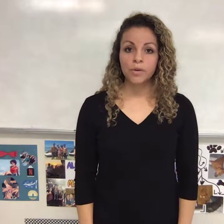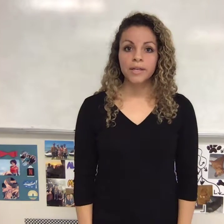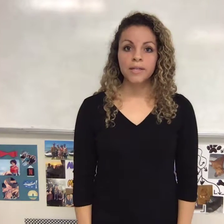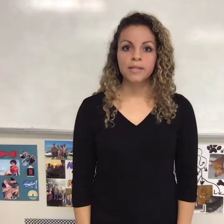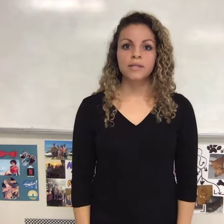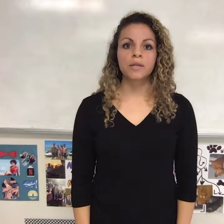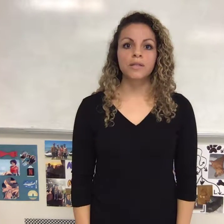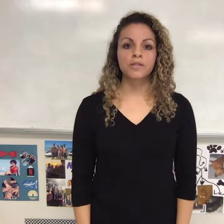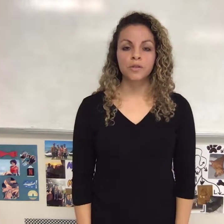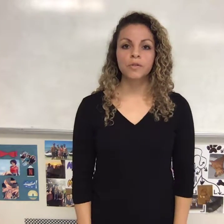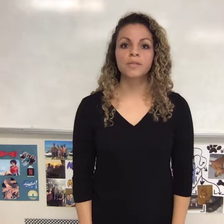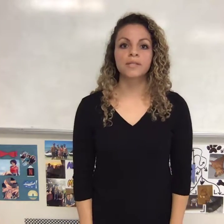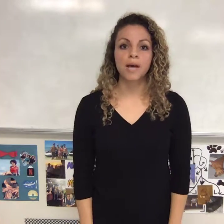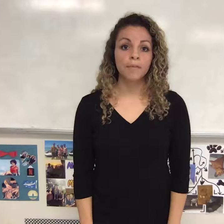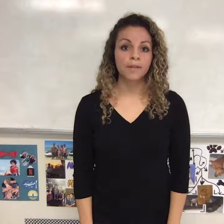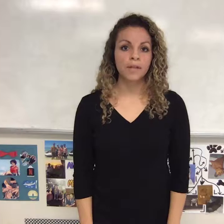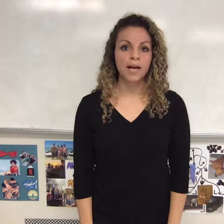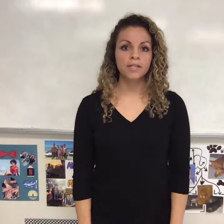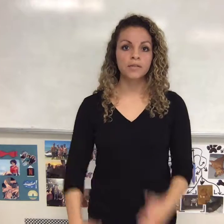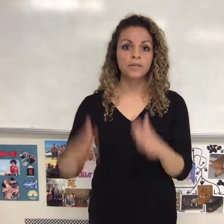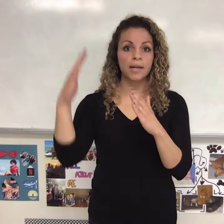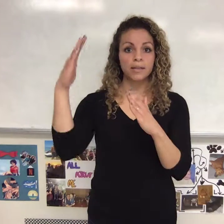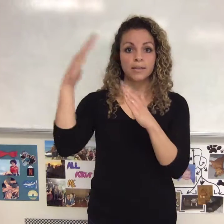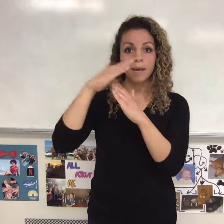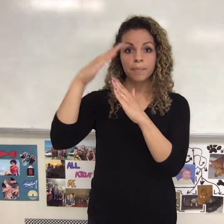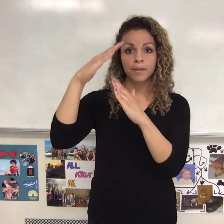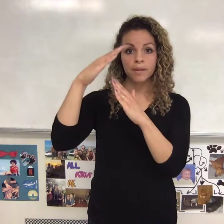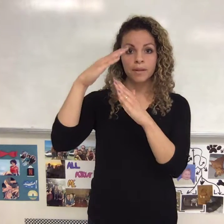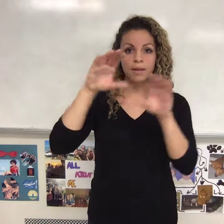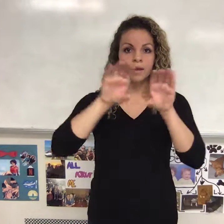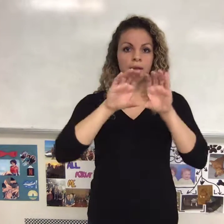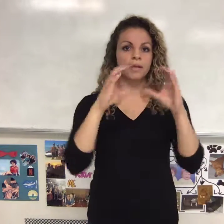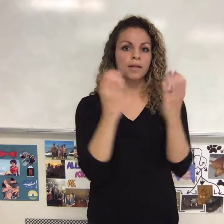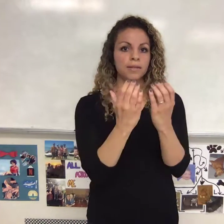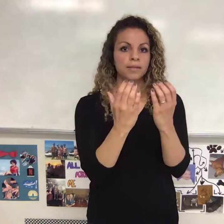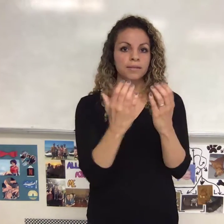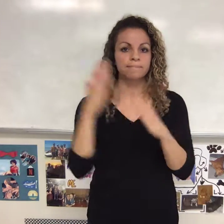Valedictorian is the student who is the top of their class, so you sign top and then class.